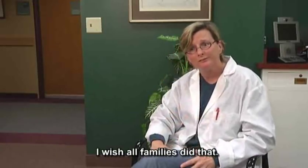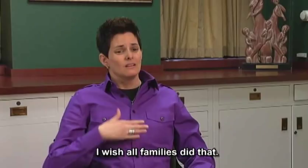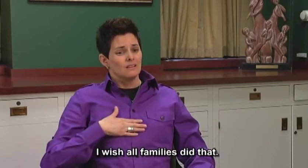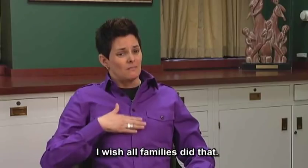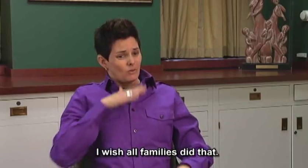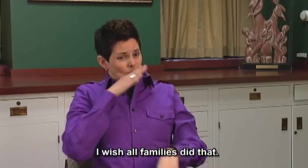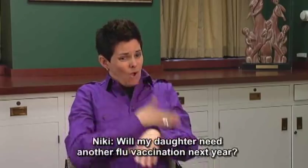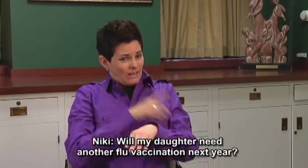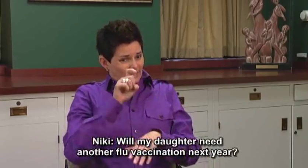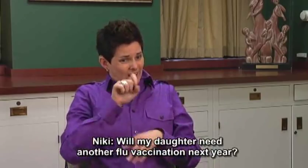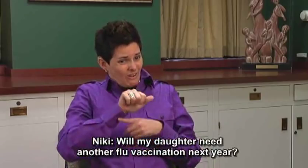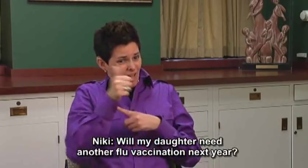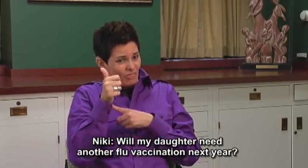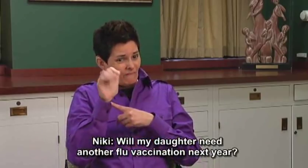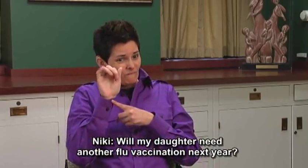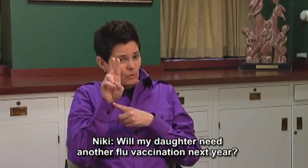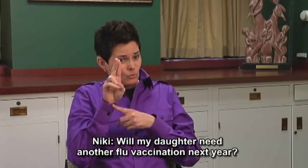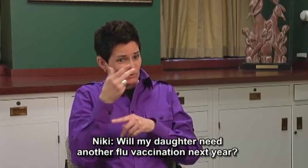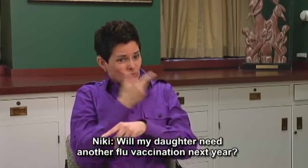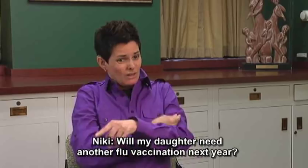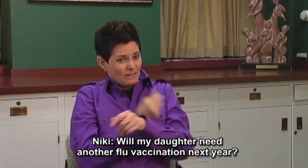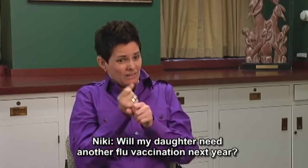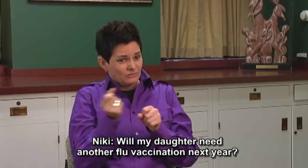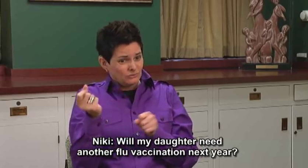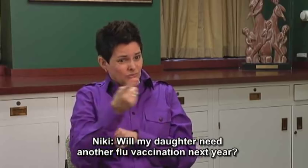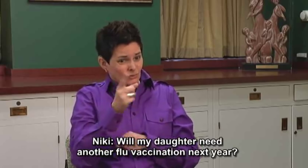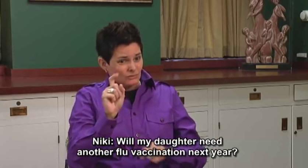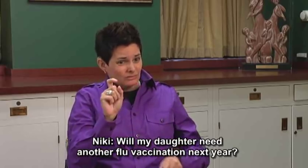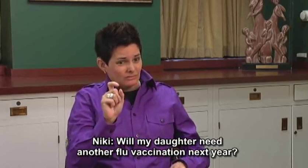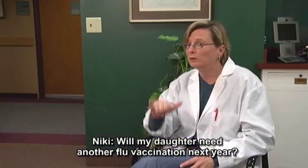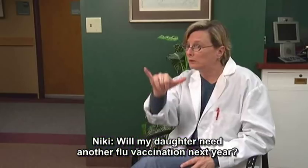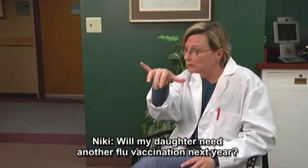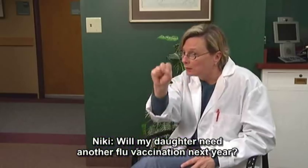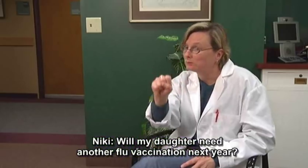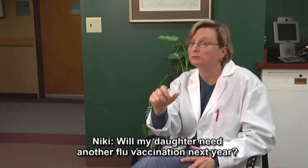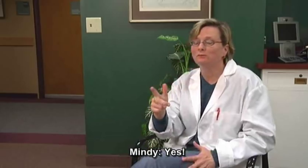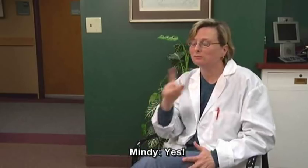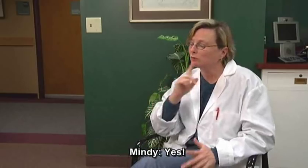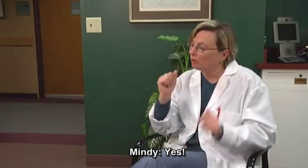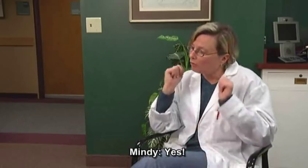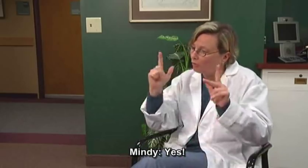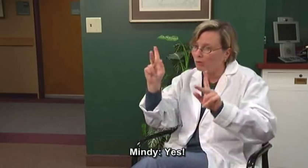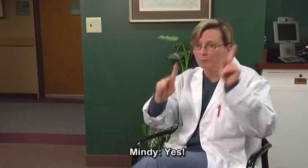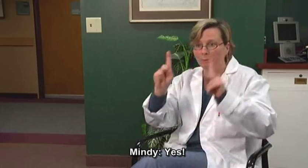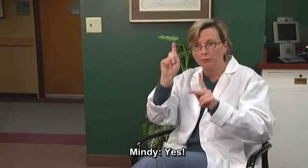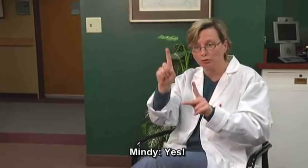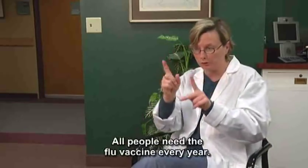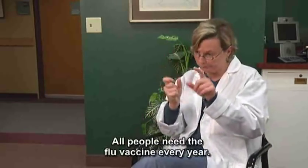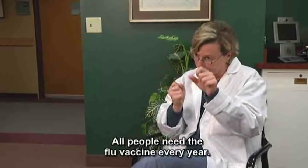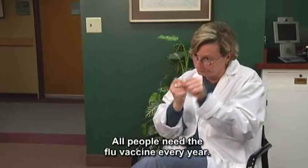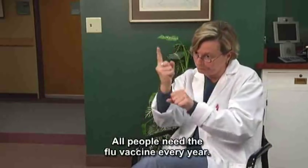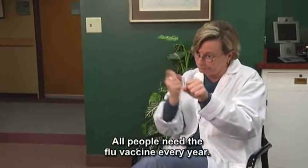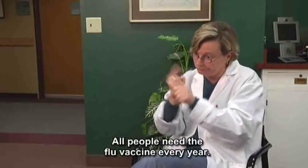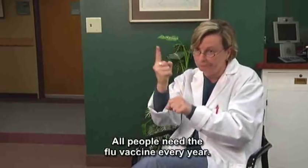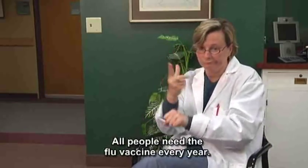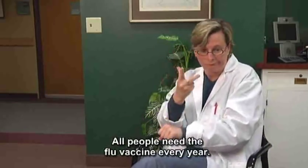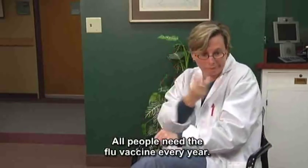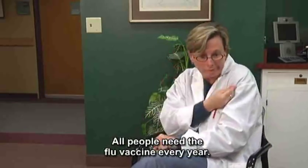will my daughter need another flu vaccination next year yes all people need the flu vaccine